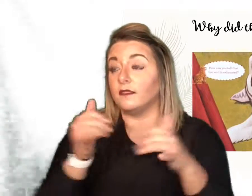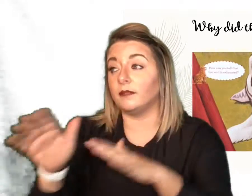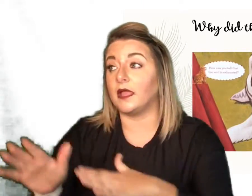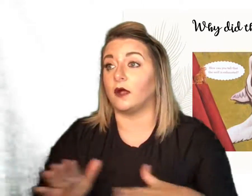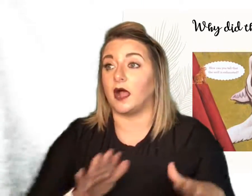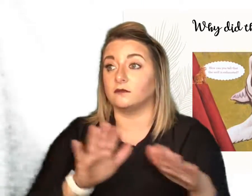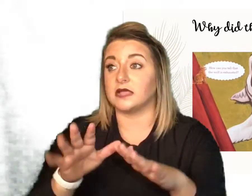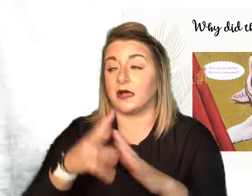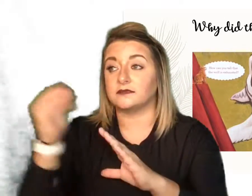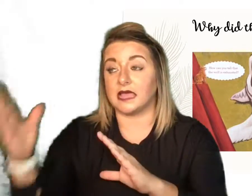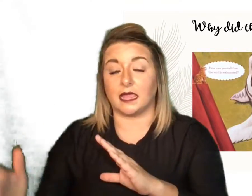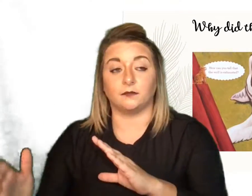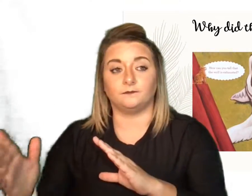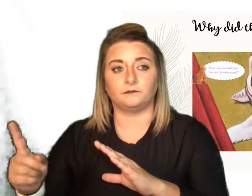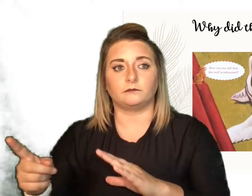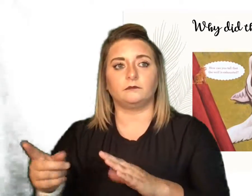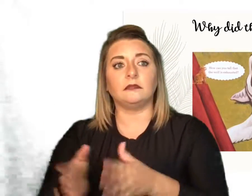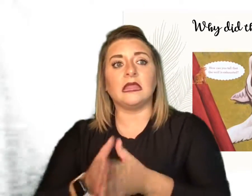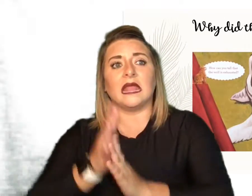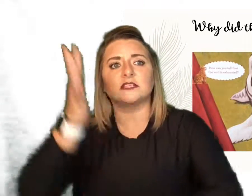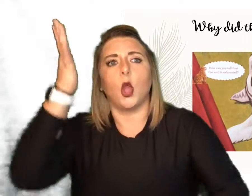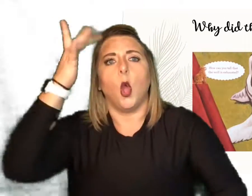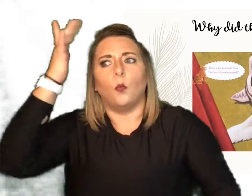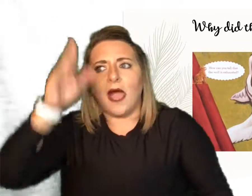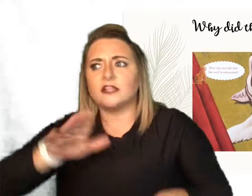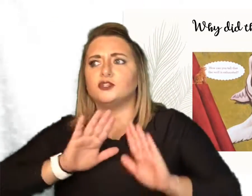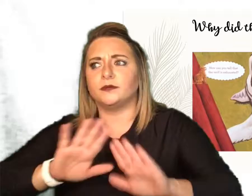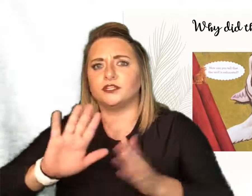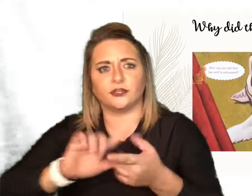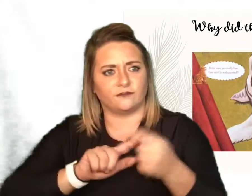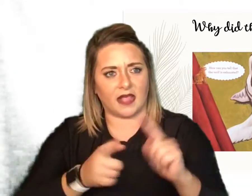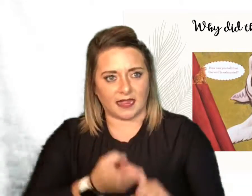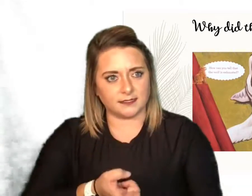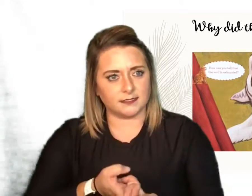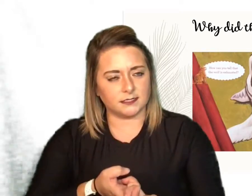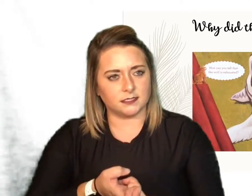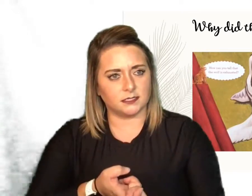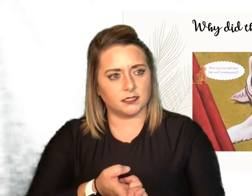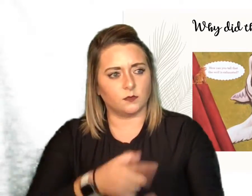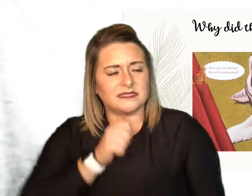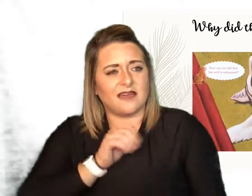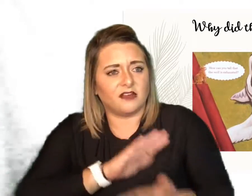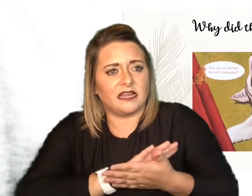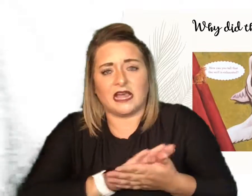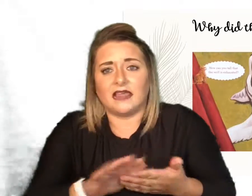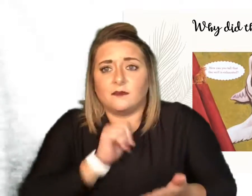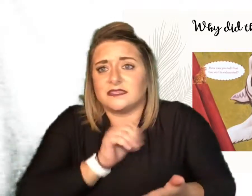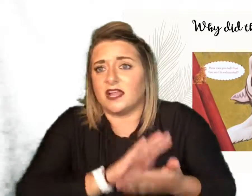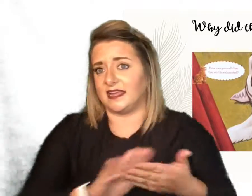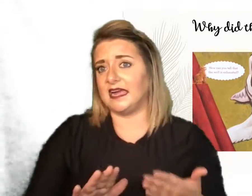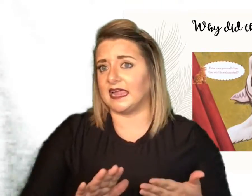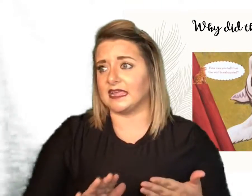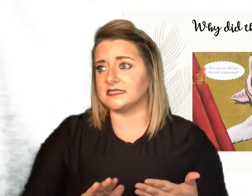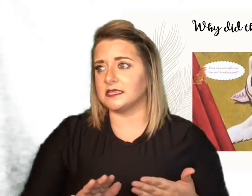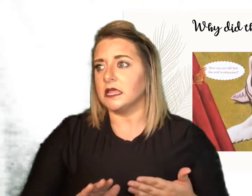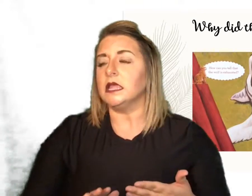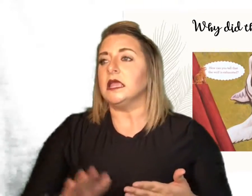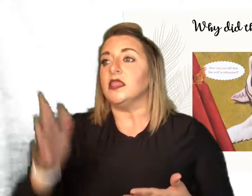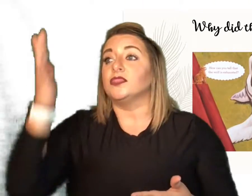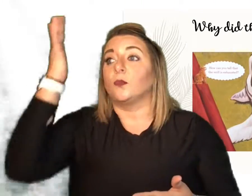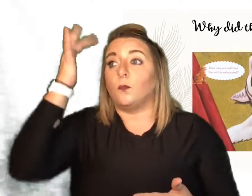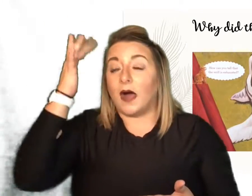friend on the playground outside and ask, why did you push your friend? Was that very nice? That was not